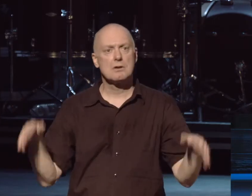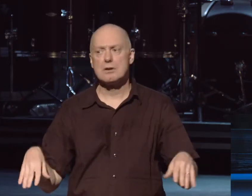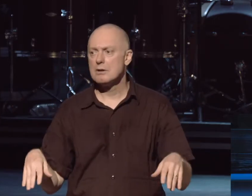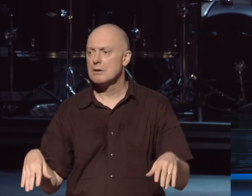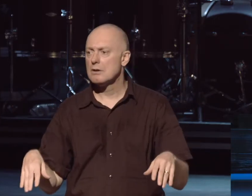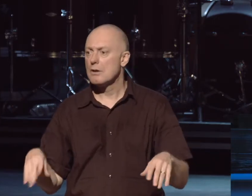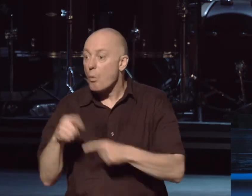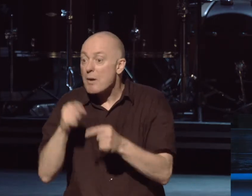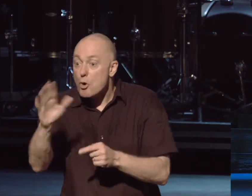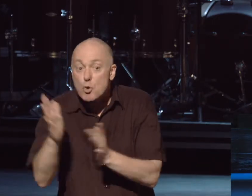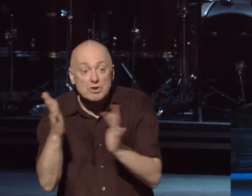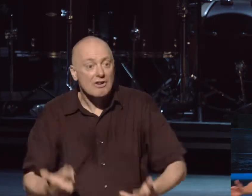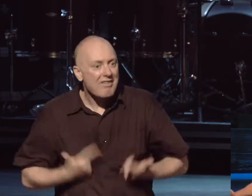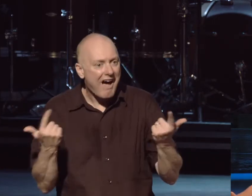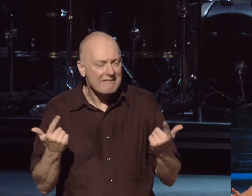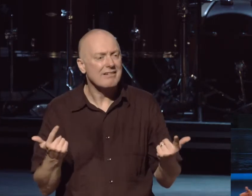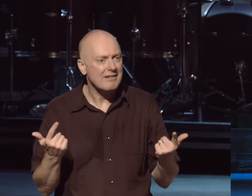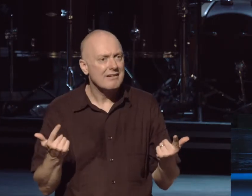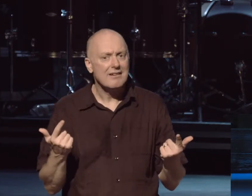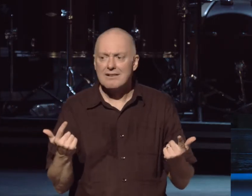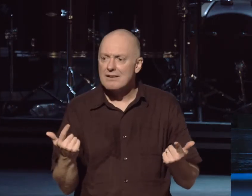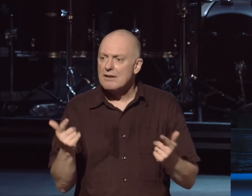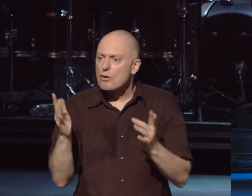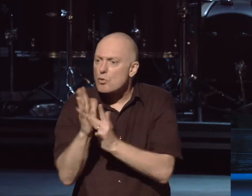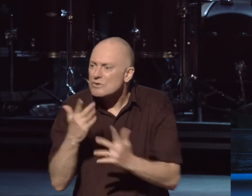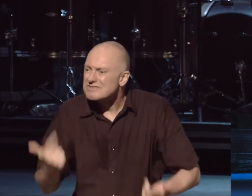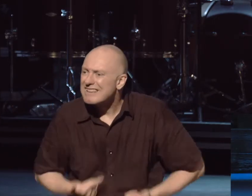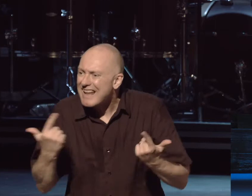a difference maker for the Christian life.